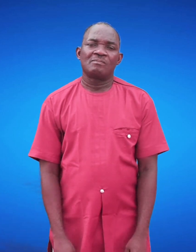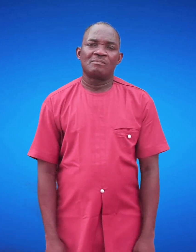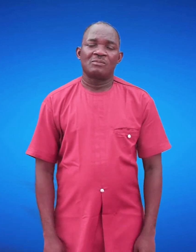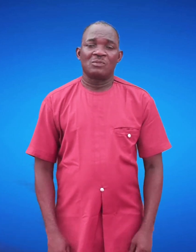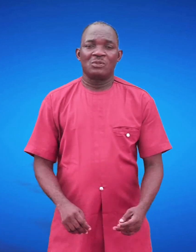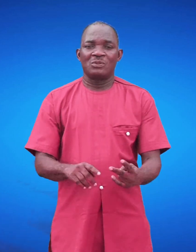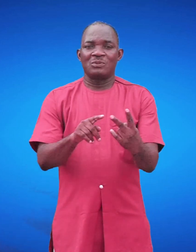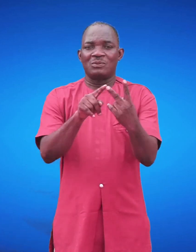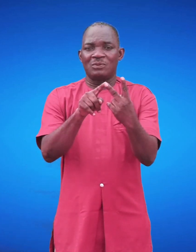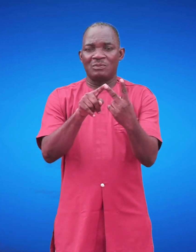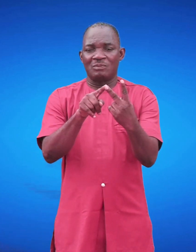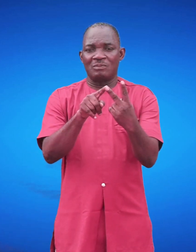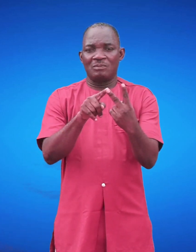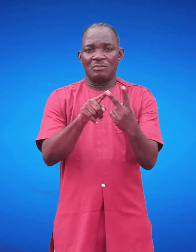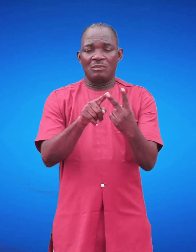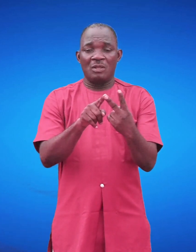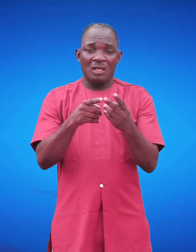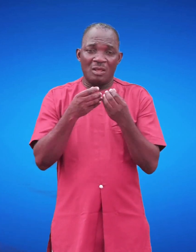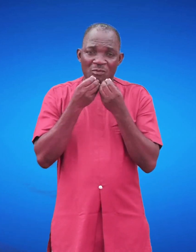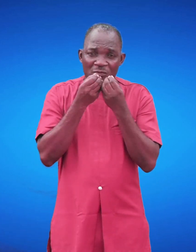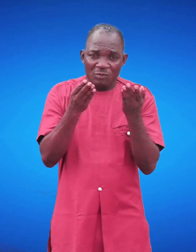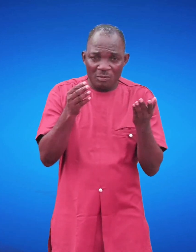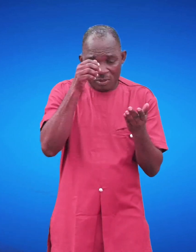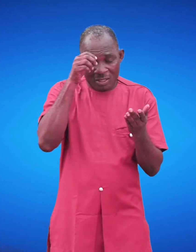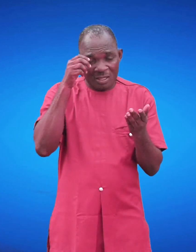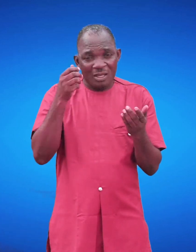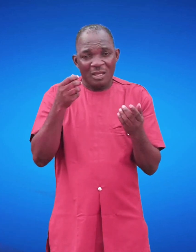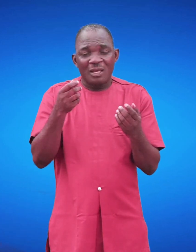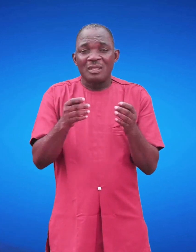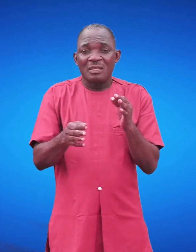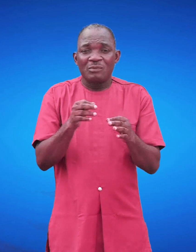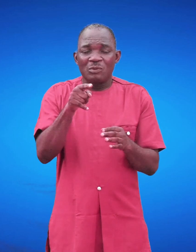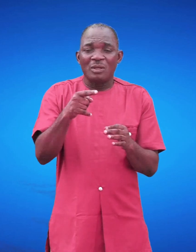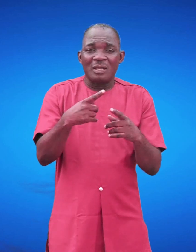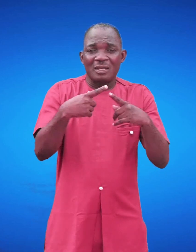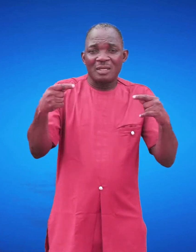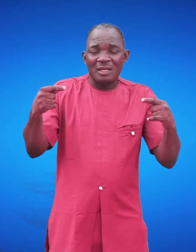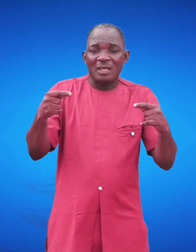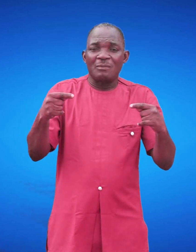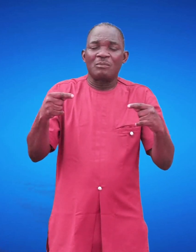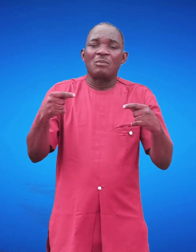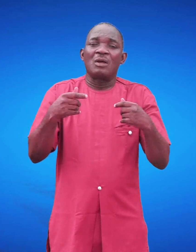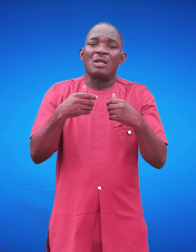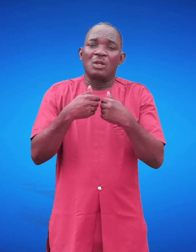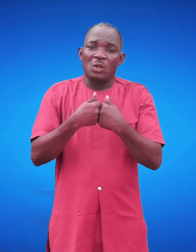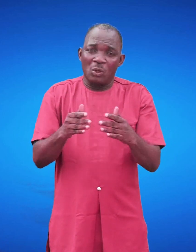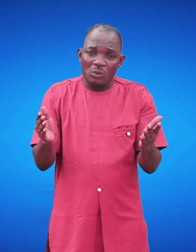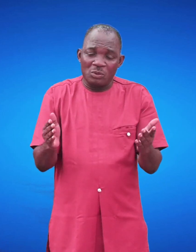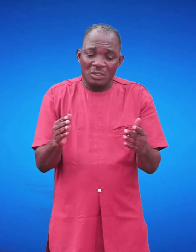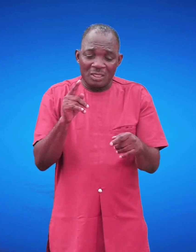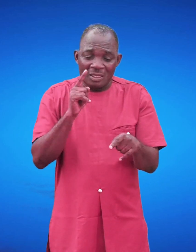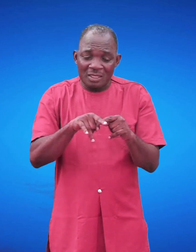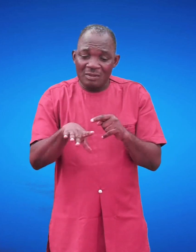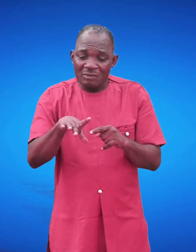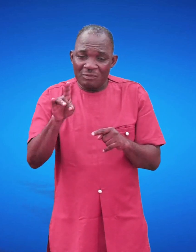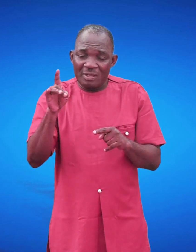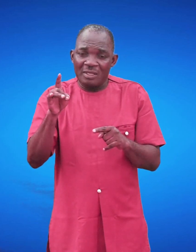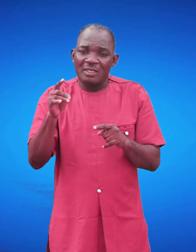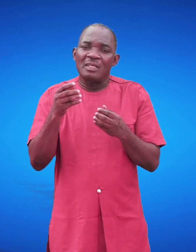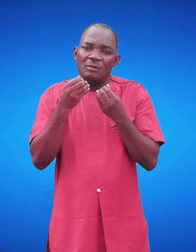2. Informing us if your card is misplaced, lost,